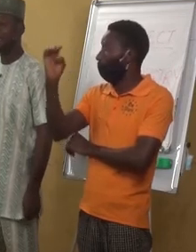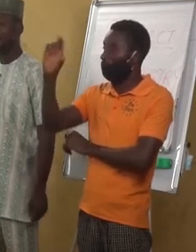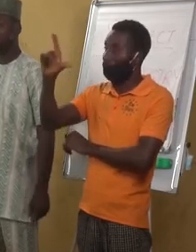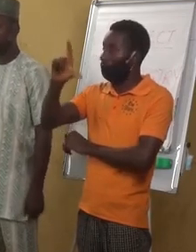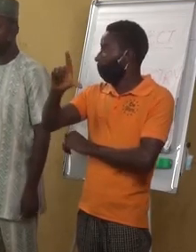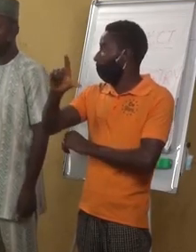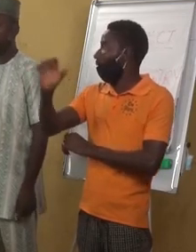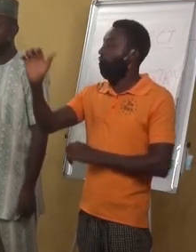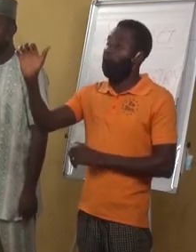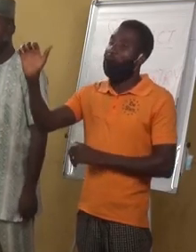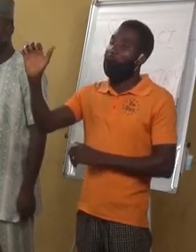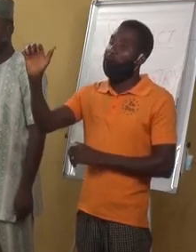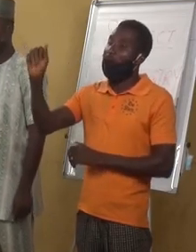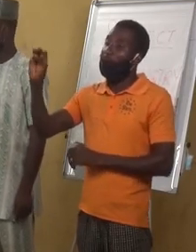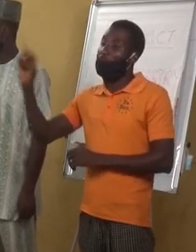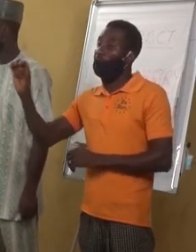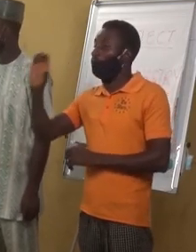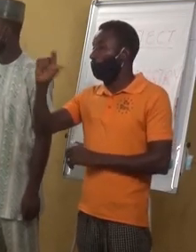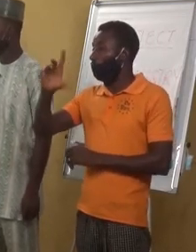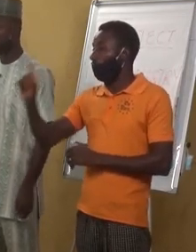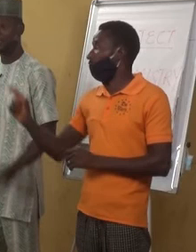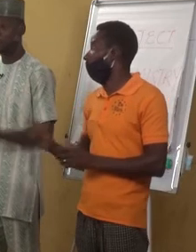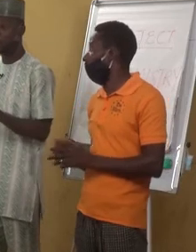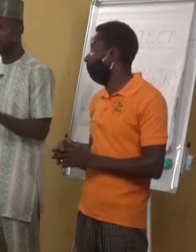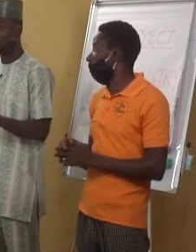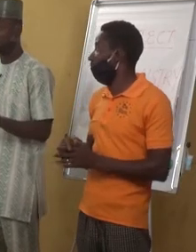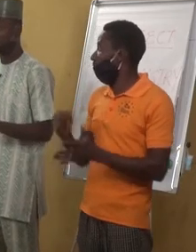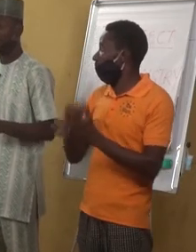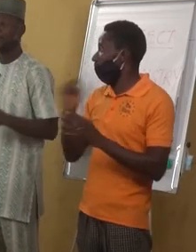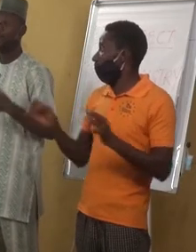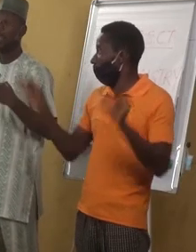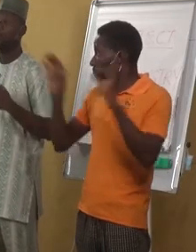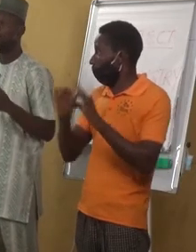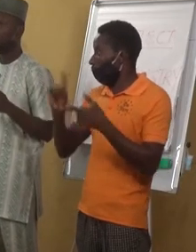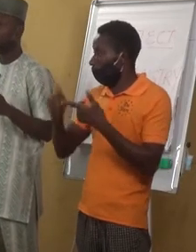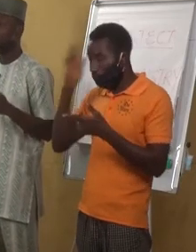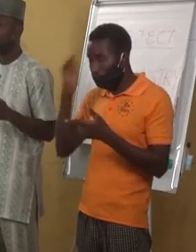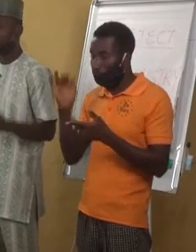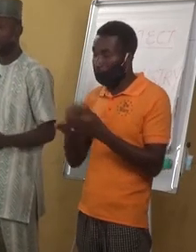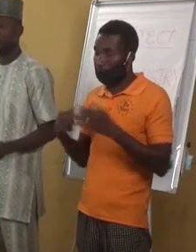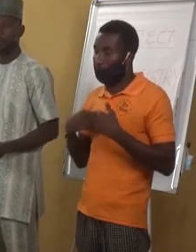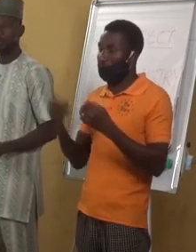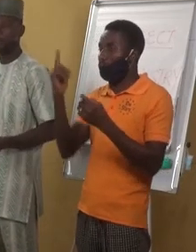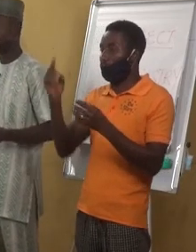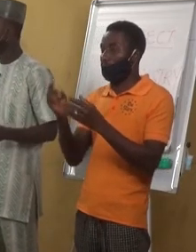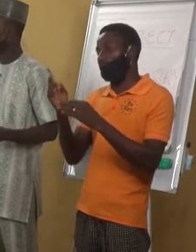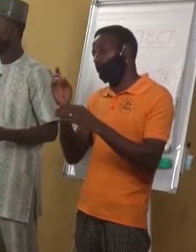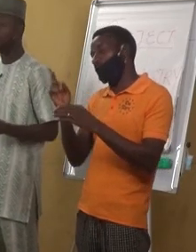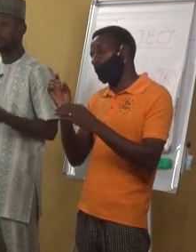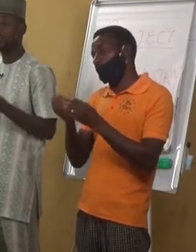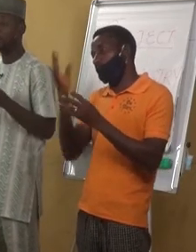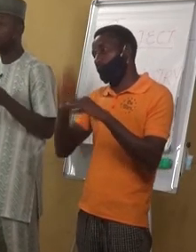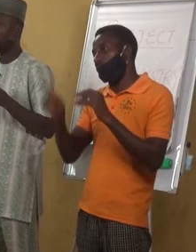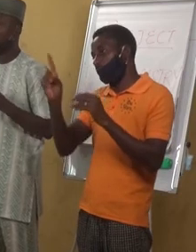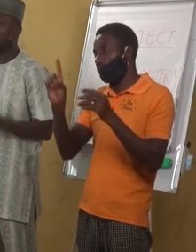is NH4Cl. In this ammonium chloride, it is important to note that we have more than one type of bond, because the first one involves